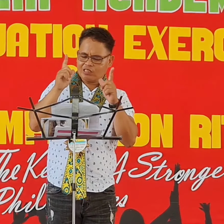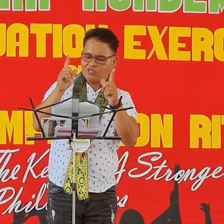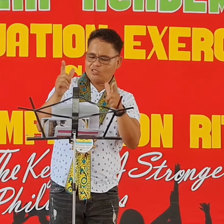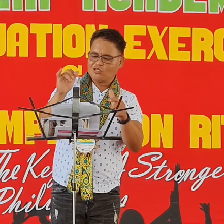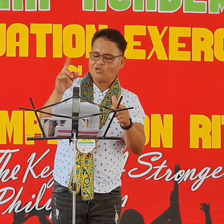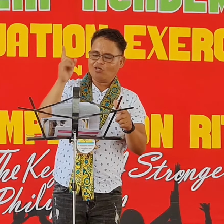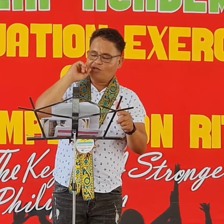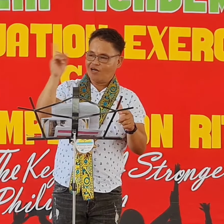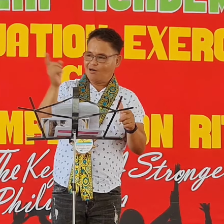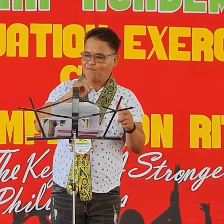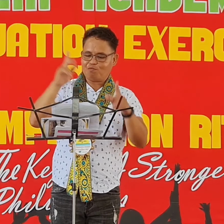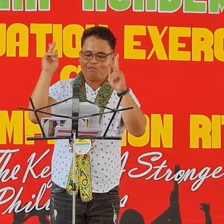Looking for a deaf person.